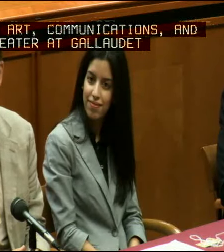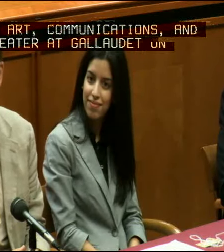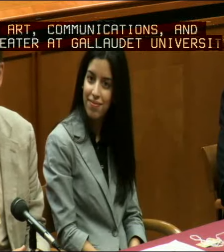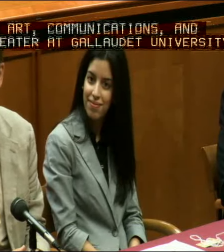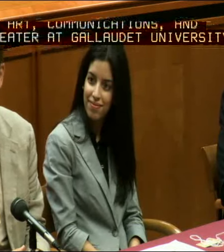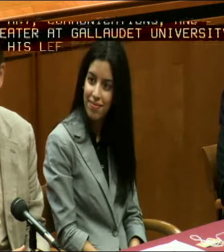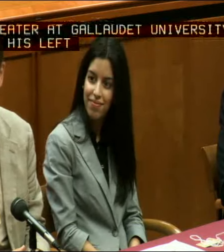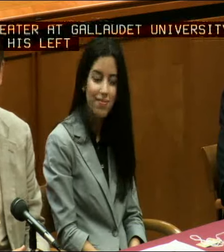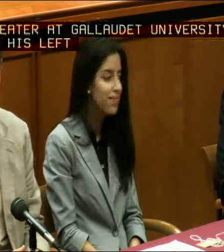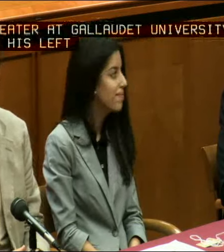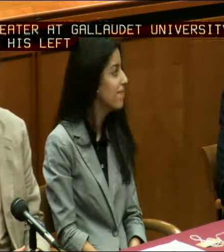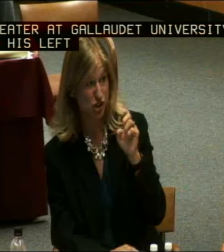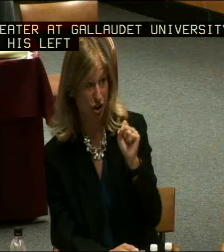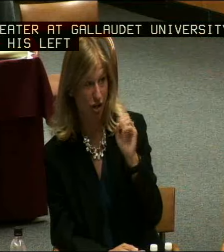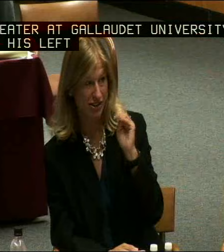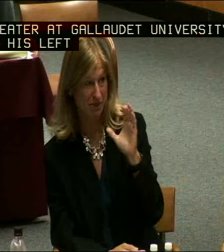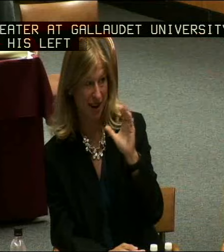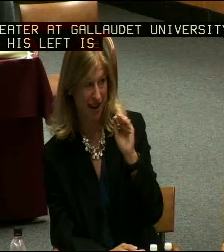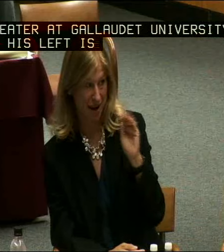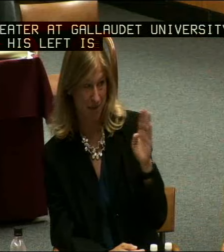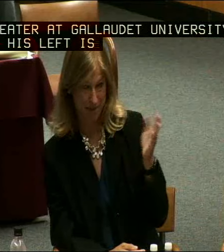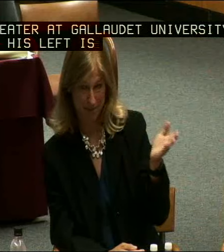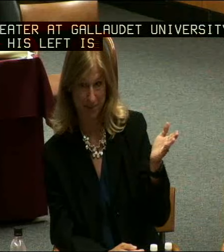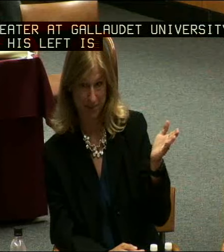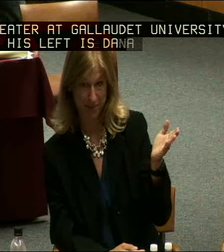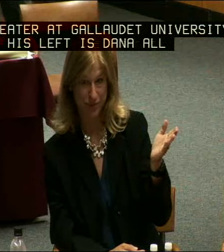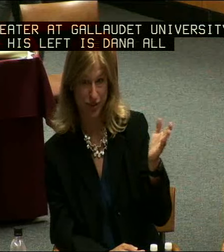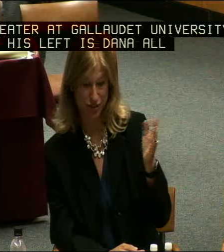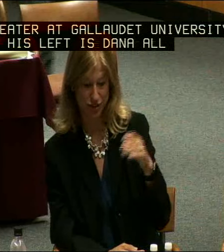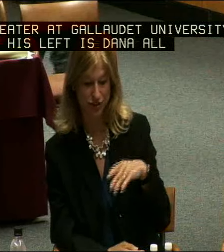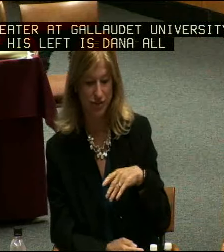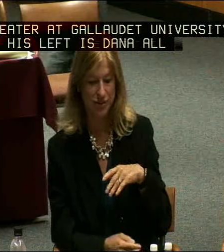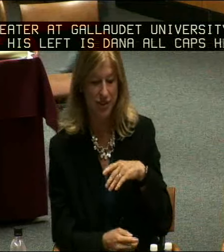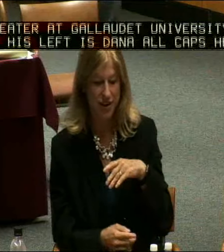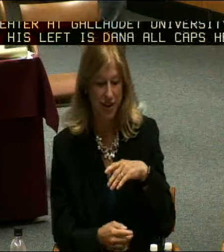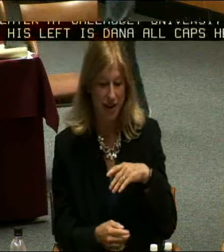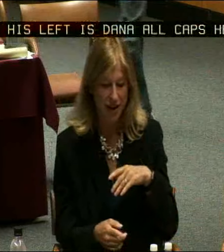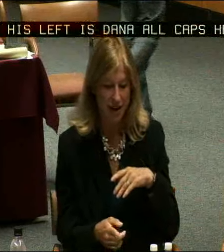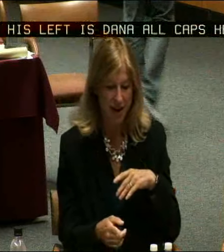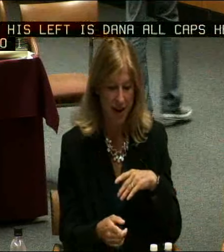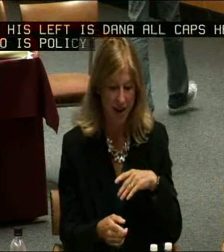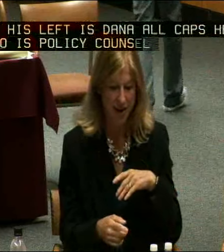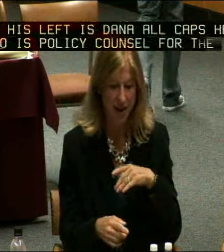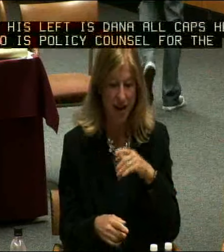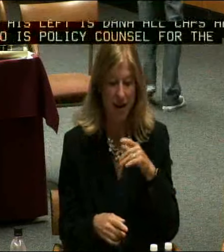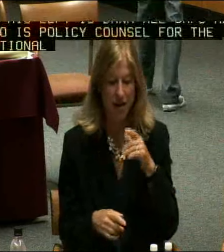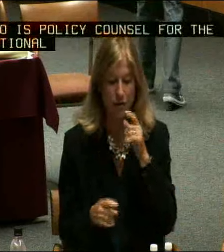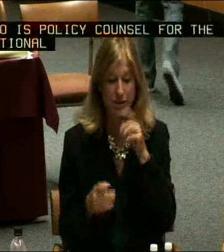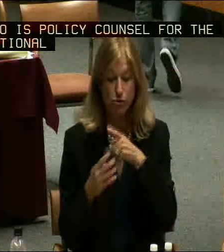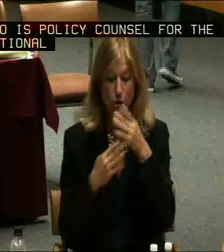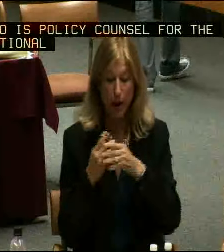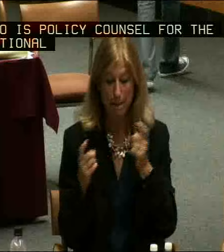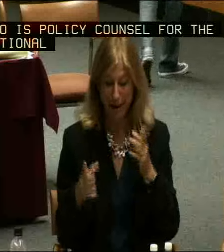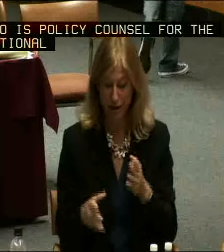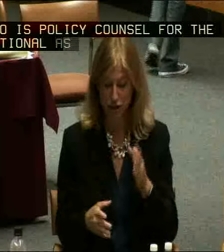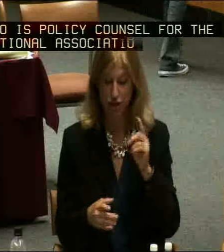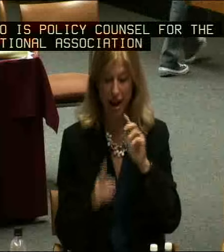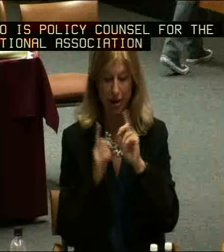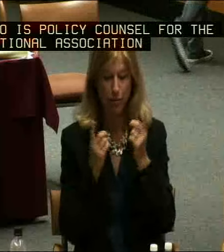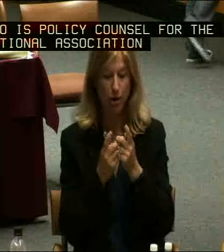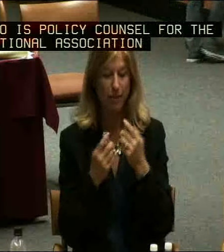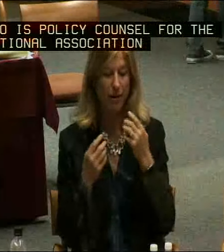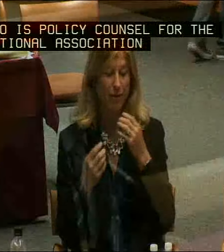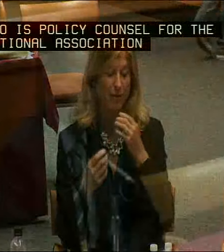National Association of the Deaf. To her left is Charles McCobb, who is